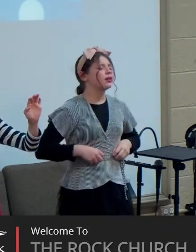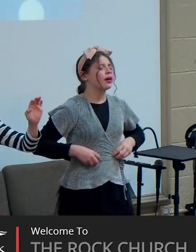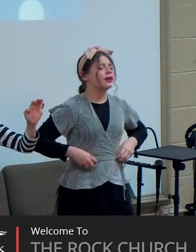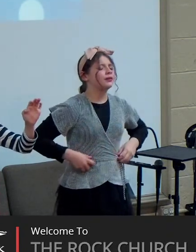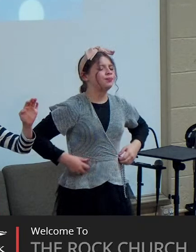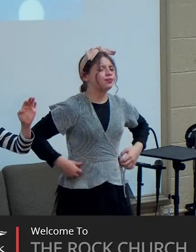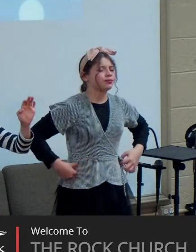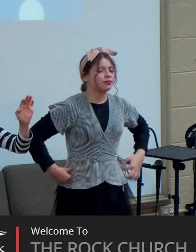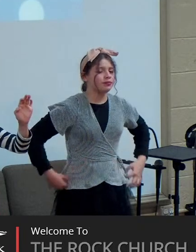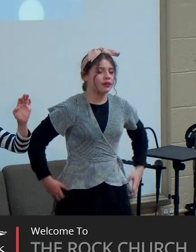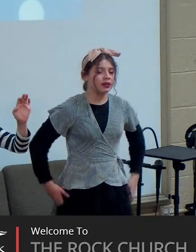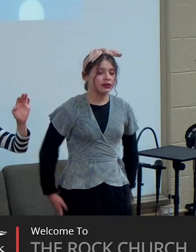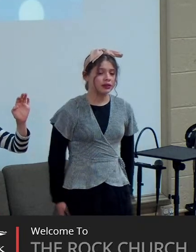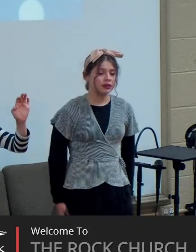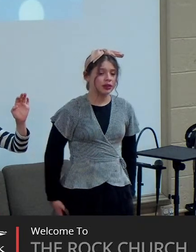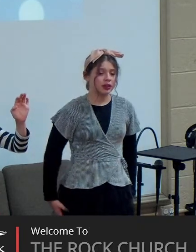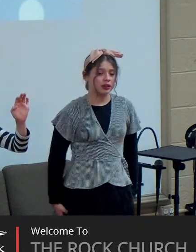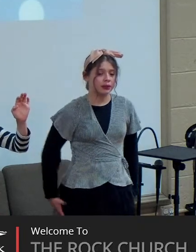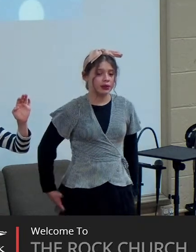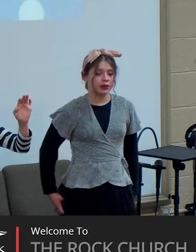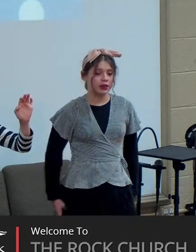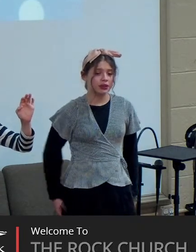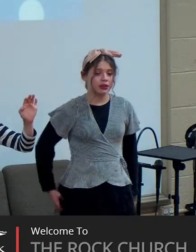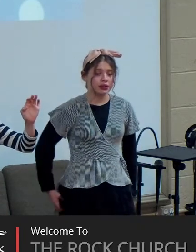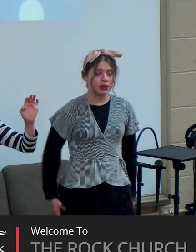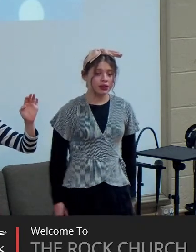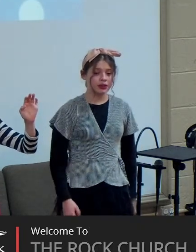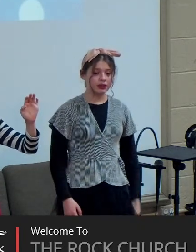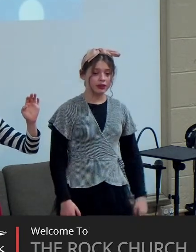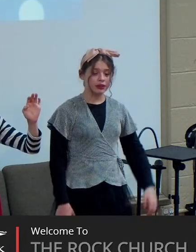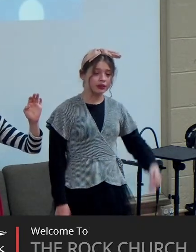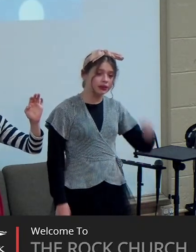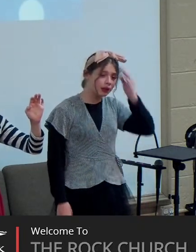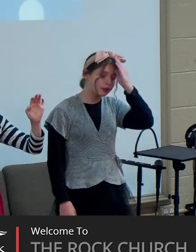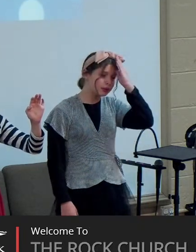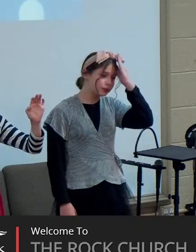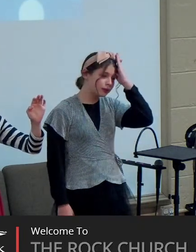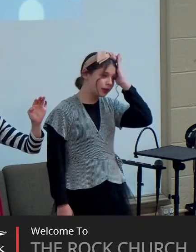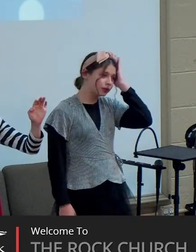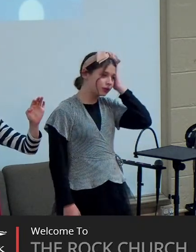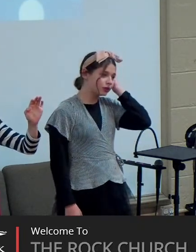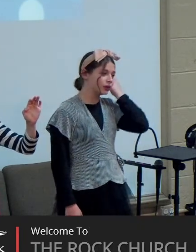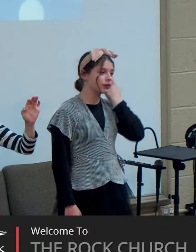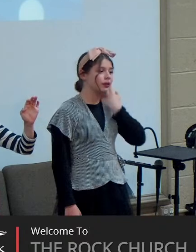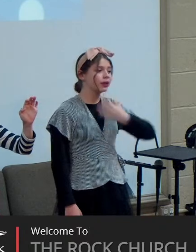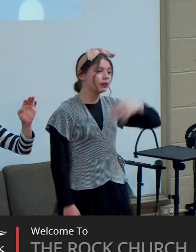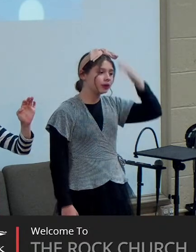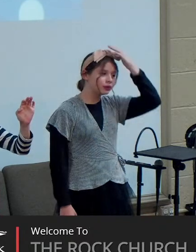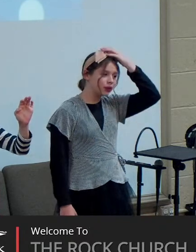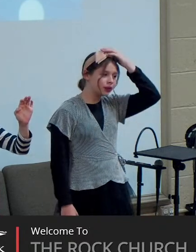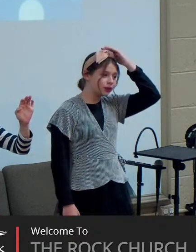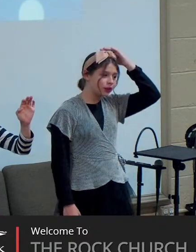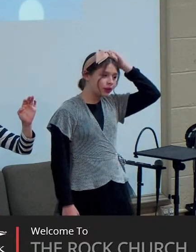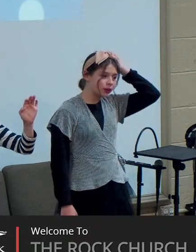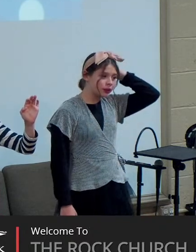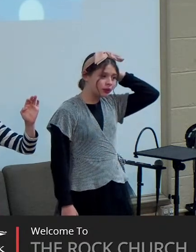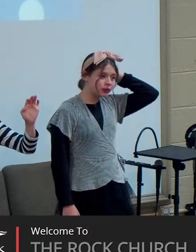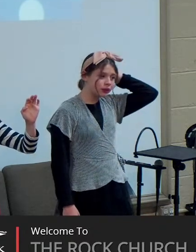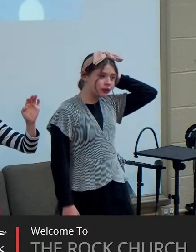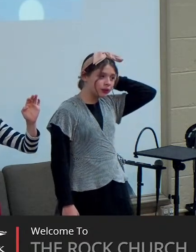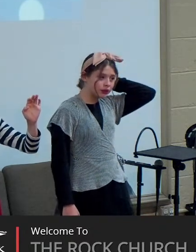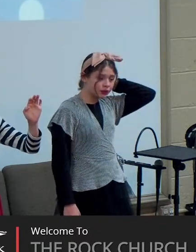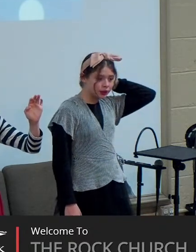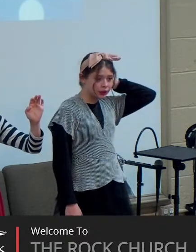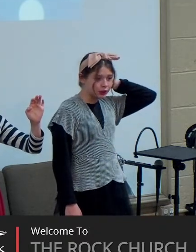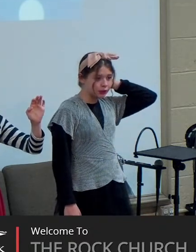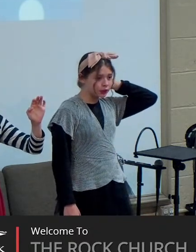that are recovering from open heart surgery, Lord God. And these, amen, co-workers that we work with, Lord Jesus, and family, Lord God. I